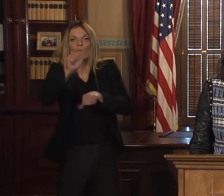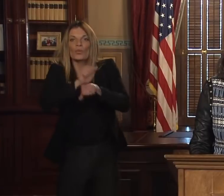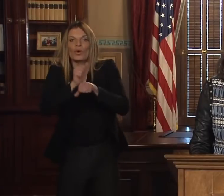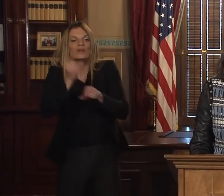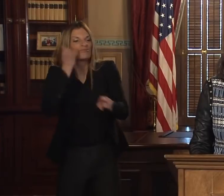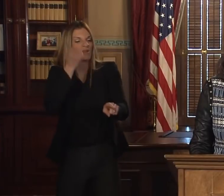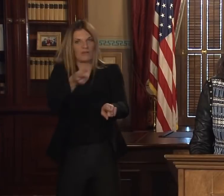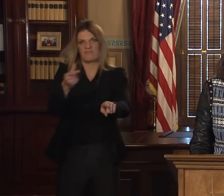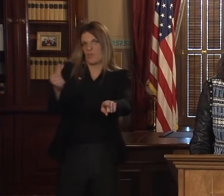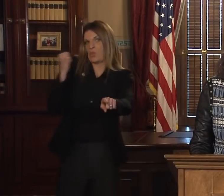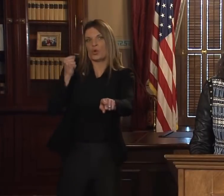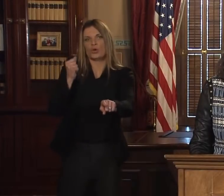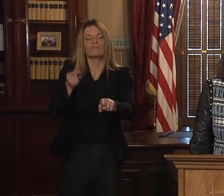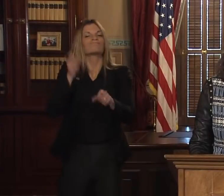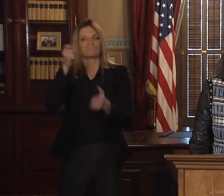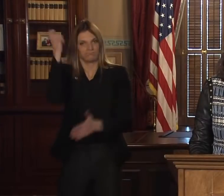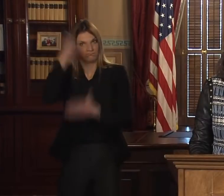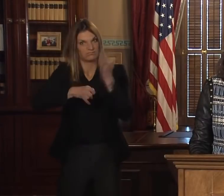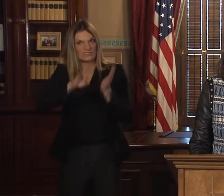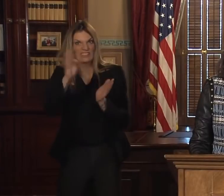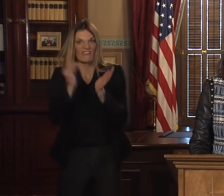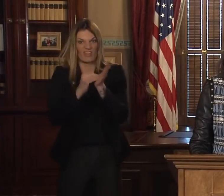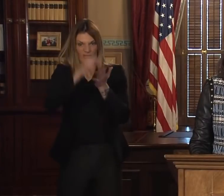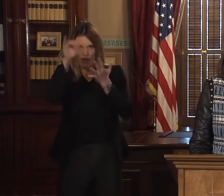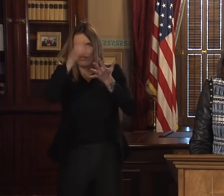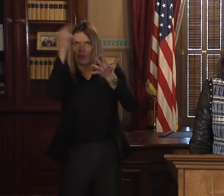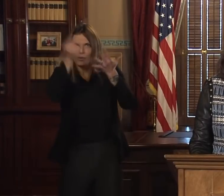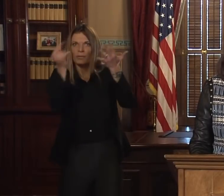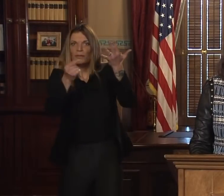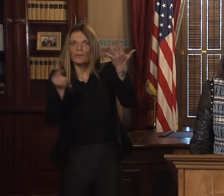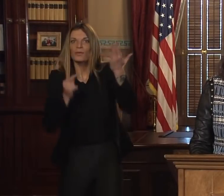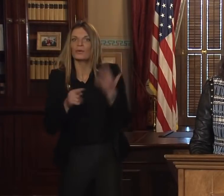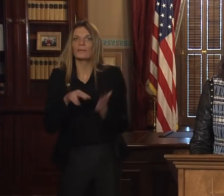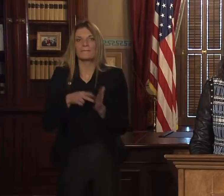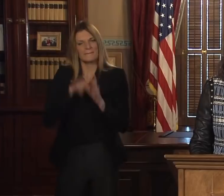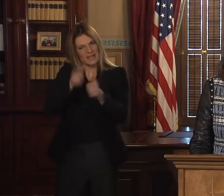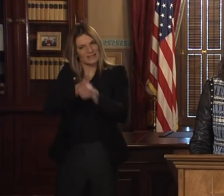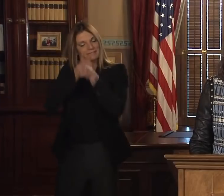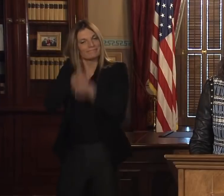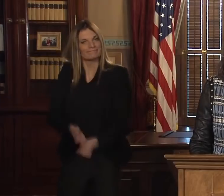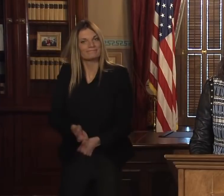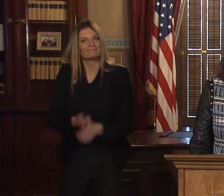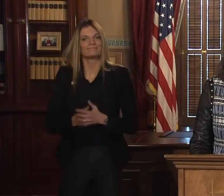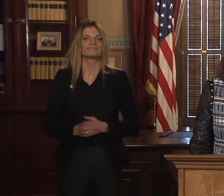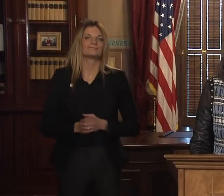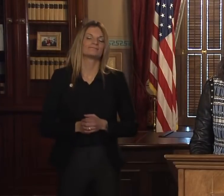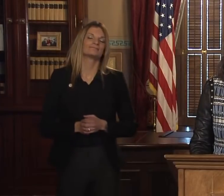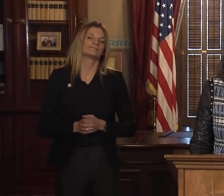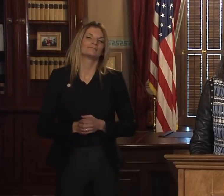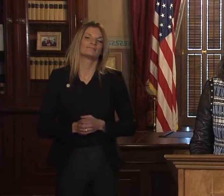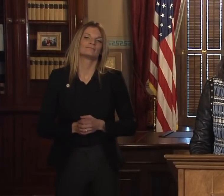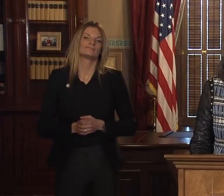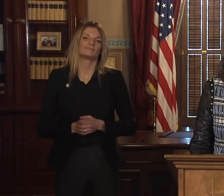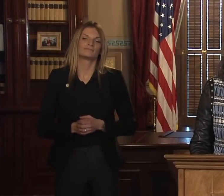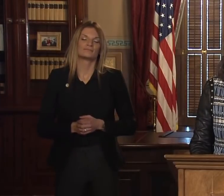response plan is non-compliant. Under the emergency rules and orders, employers